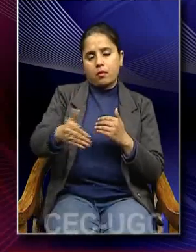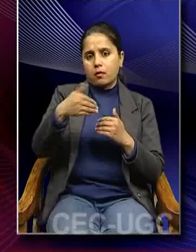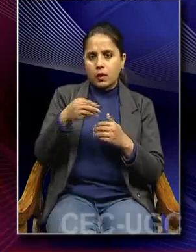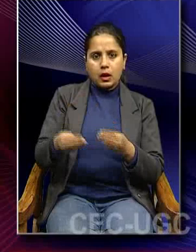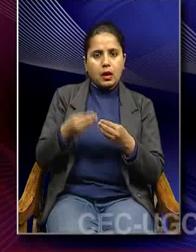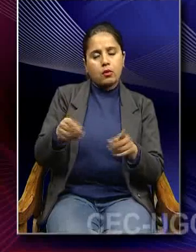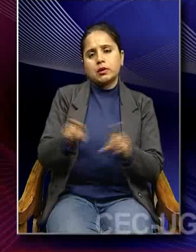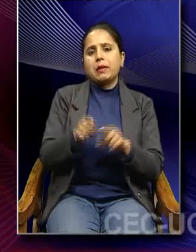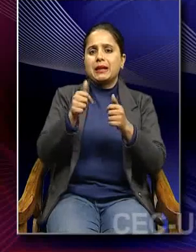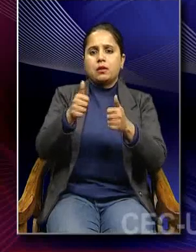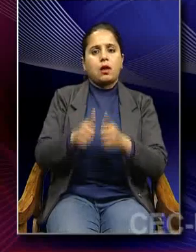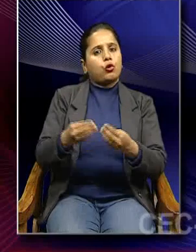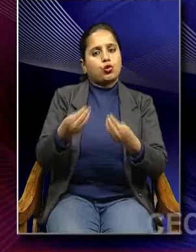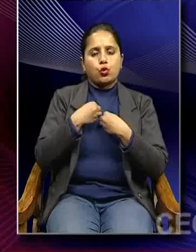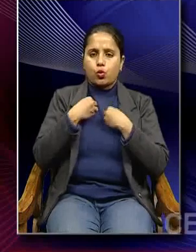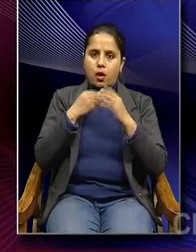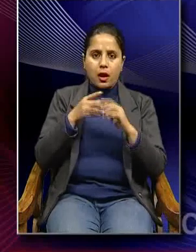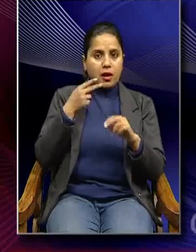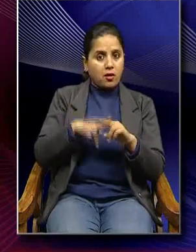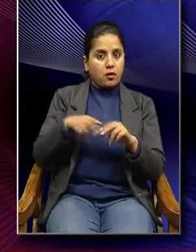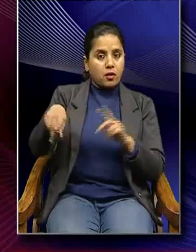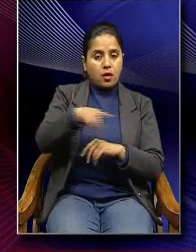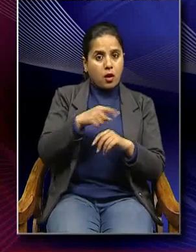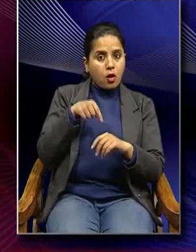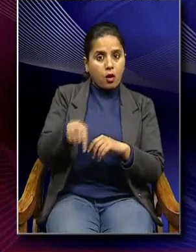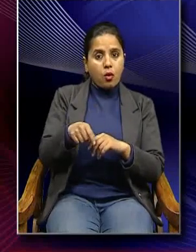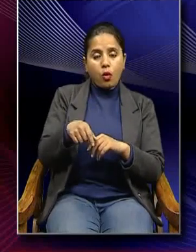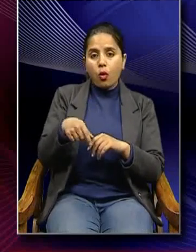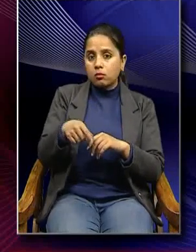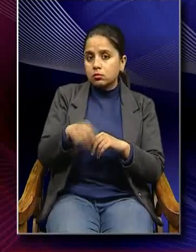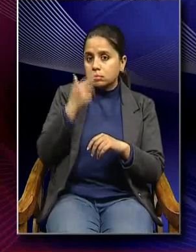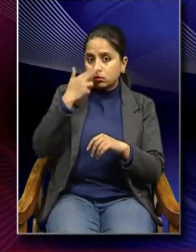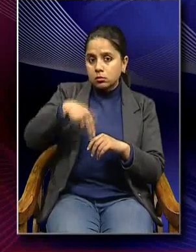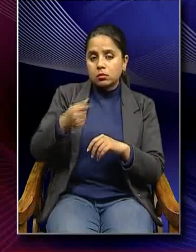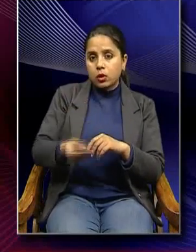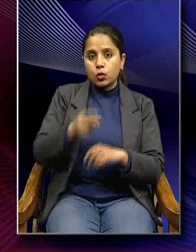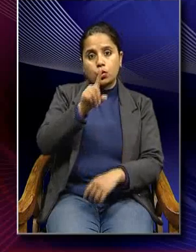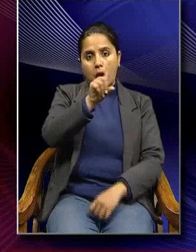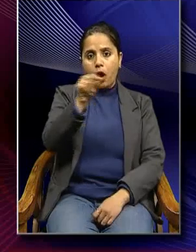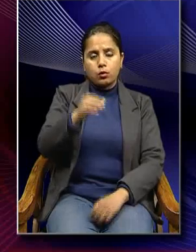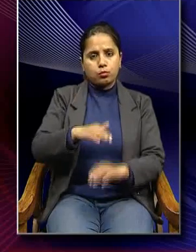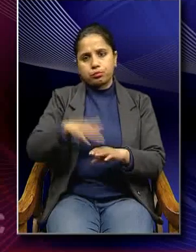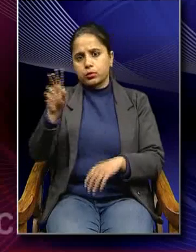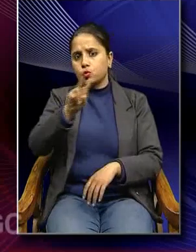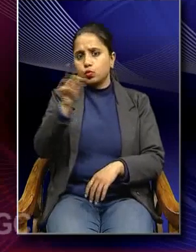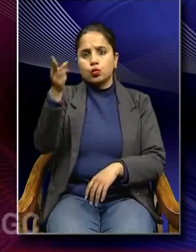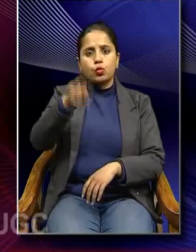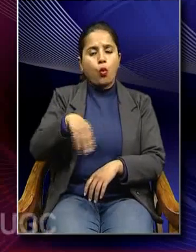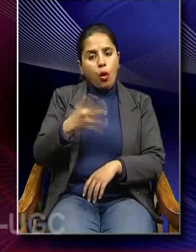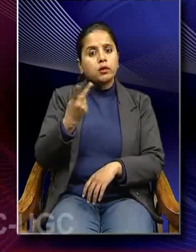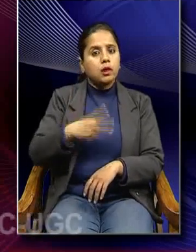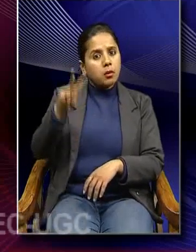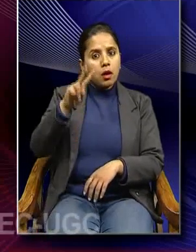the same result or work if the prices of oil increases from $100 to $200 or more than